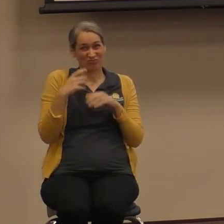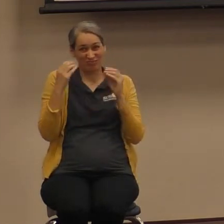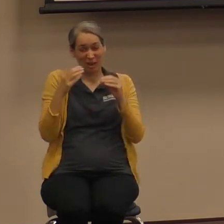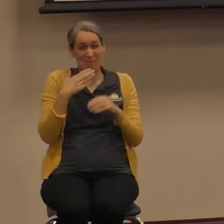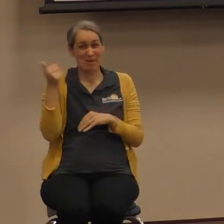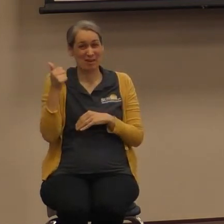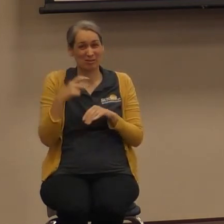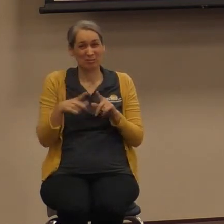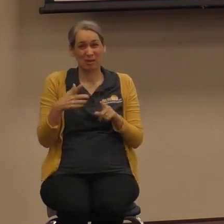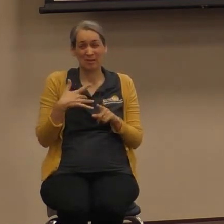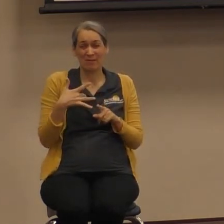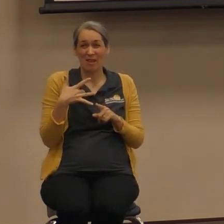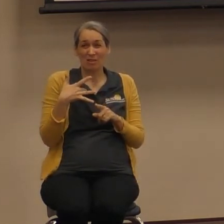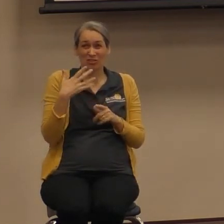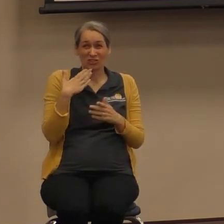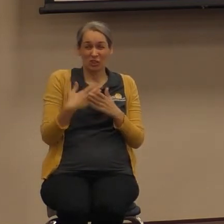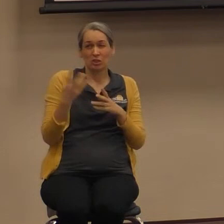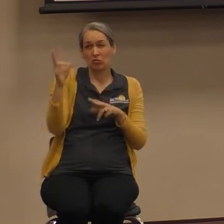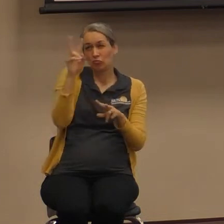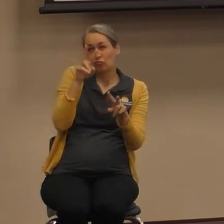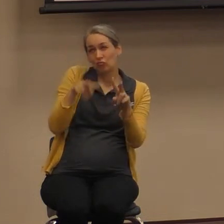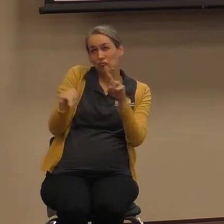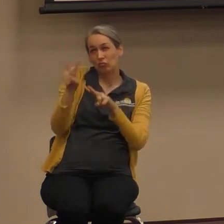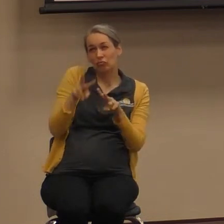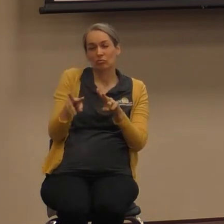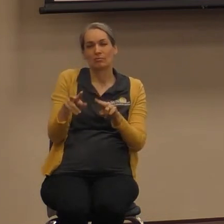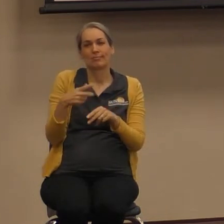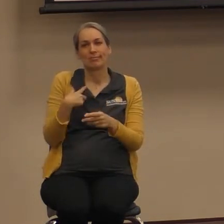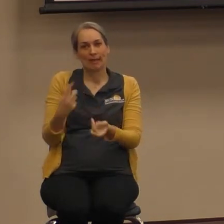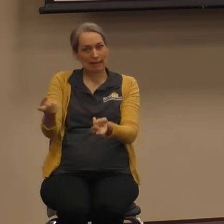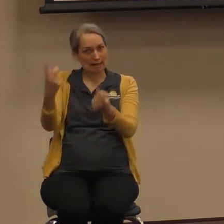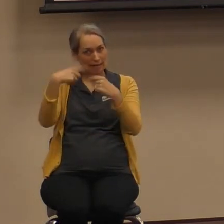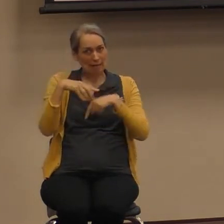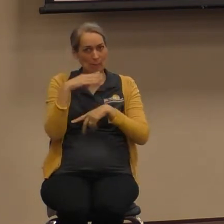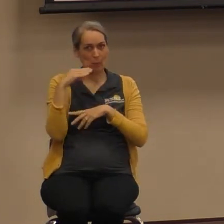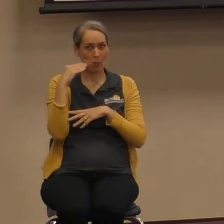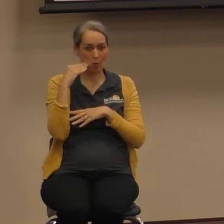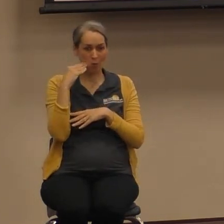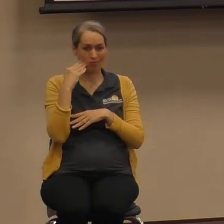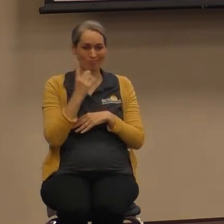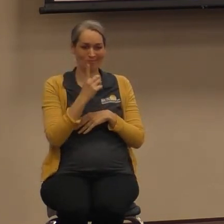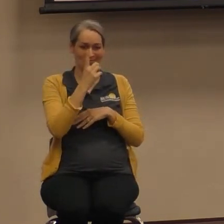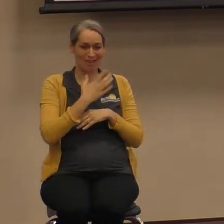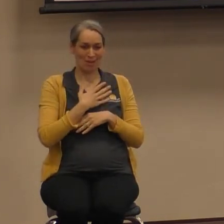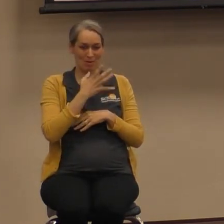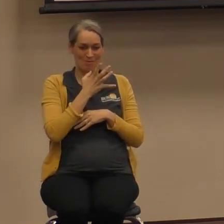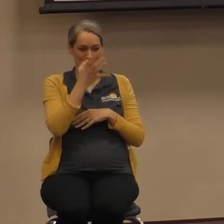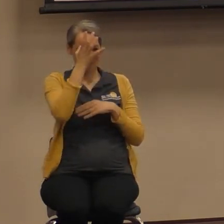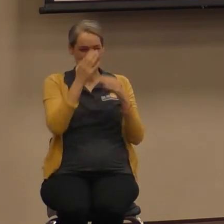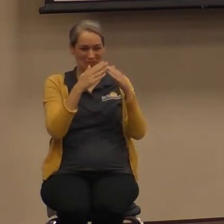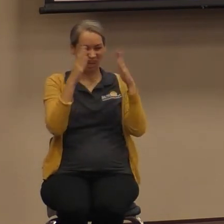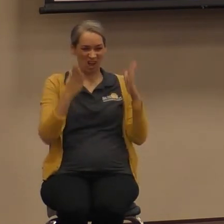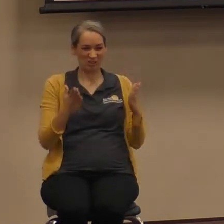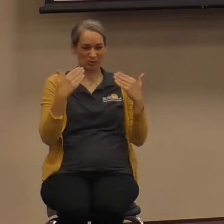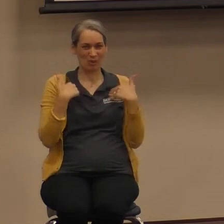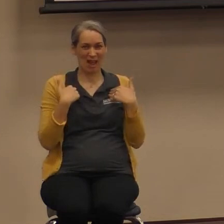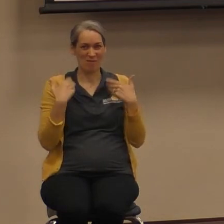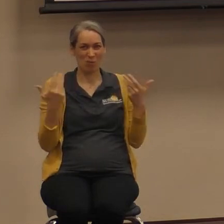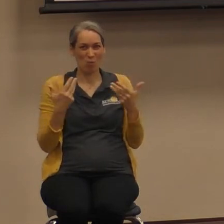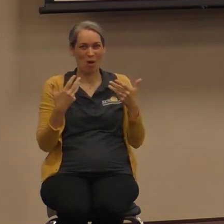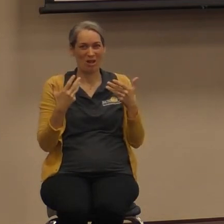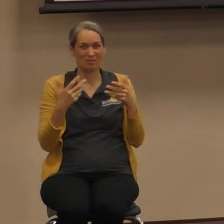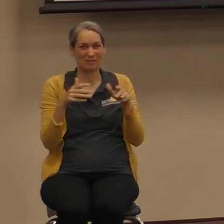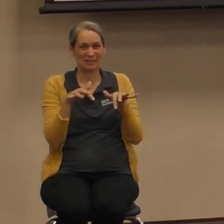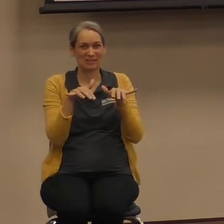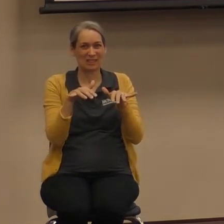good. So I come home. We have computers upstairs. My parents really, at this age, they're thinking, well,